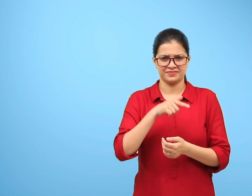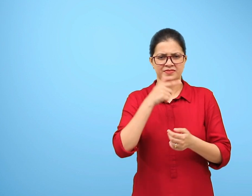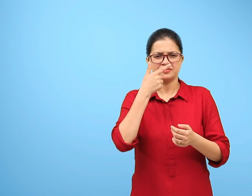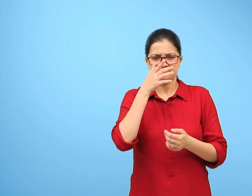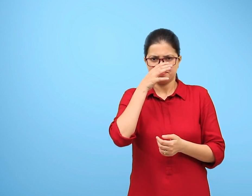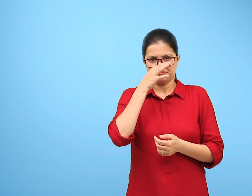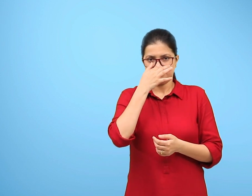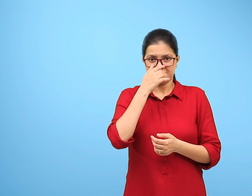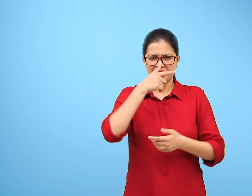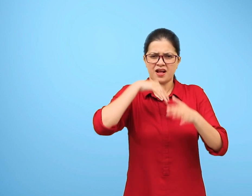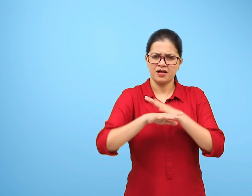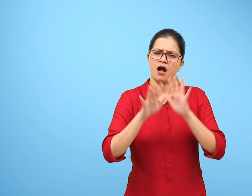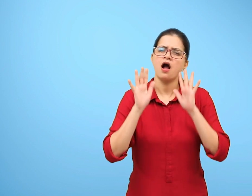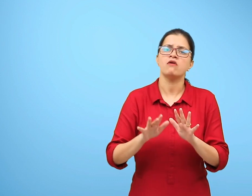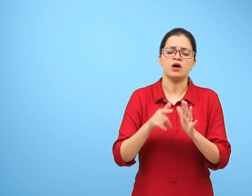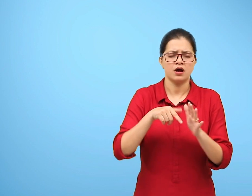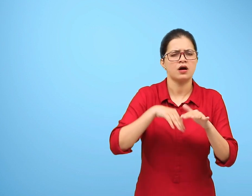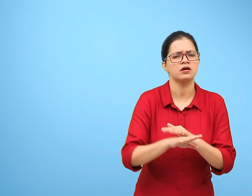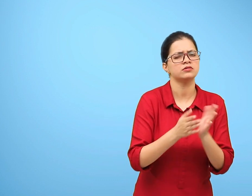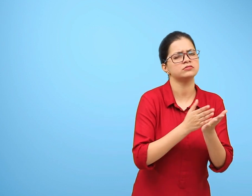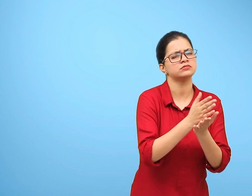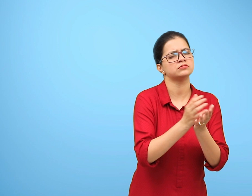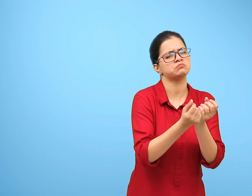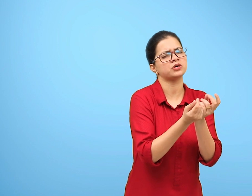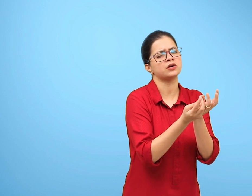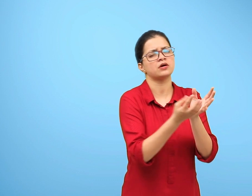Many postures in yoga require you to lift your own weight.